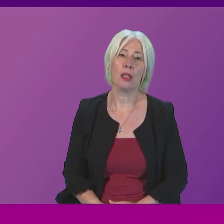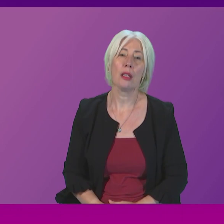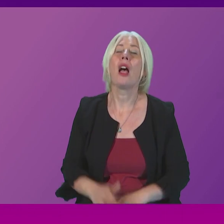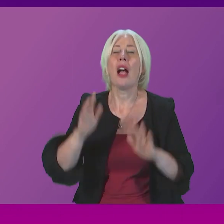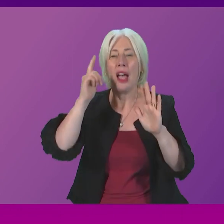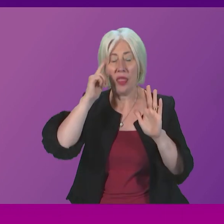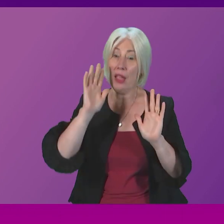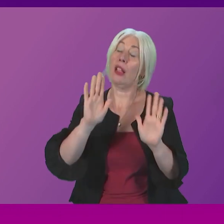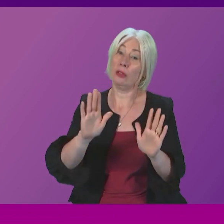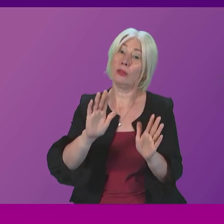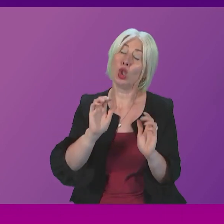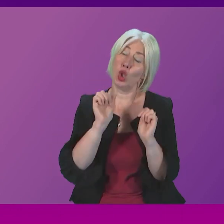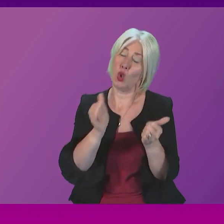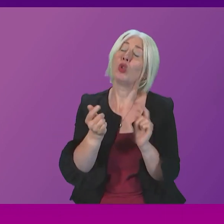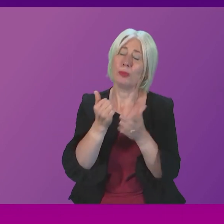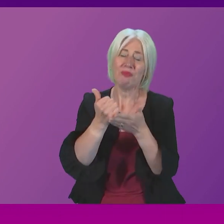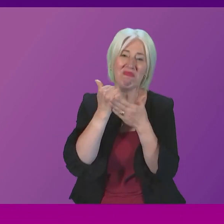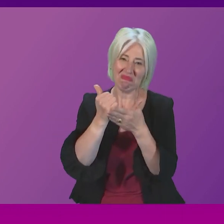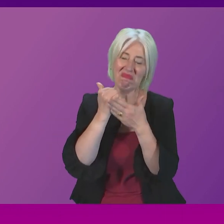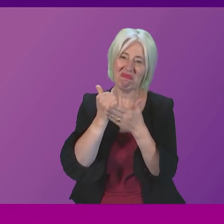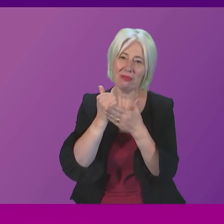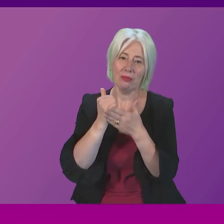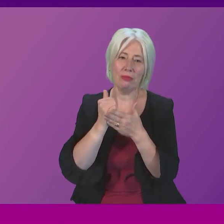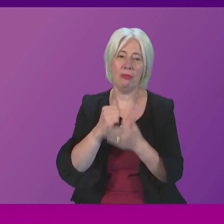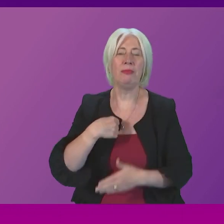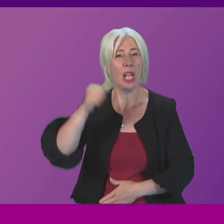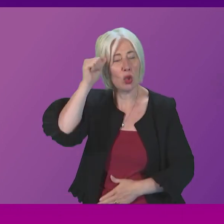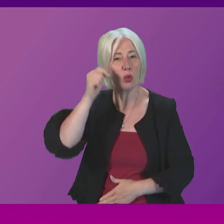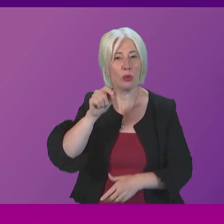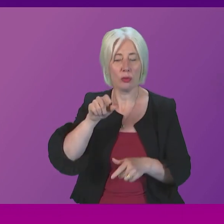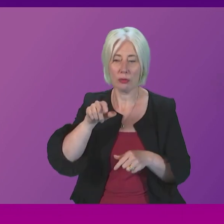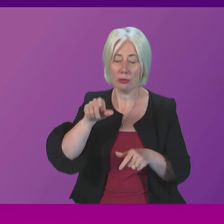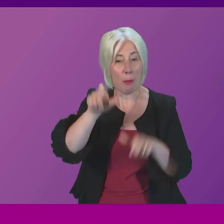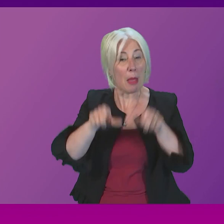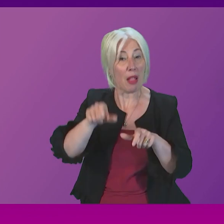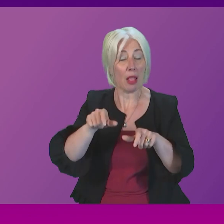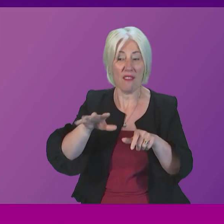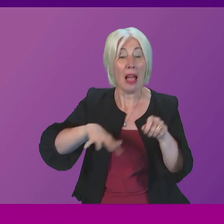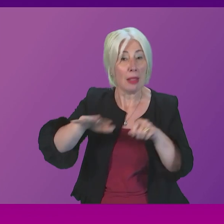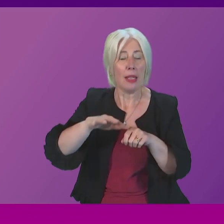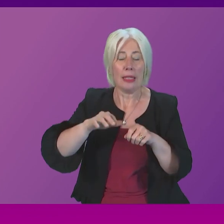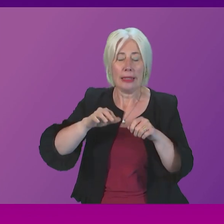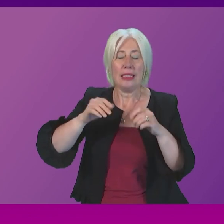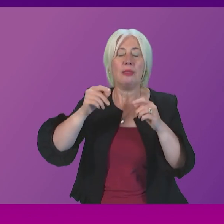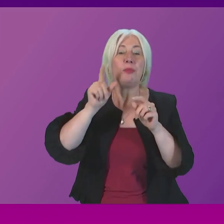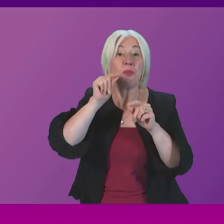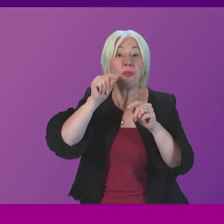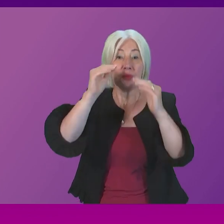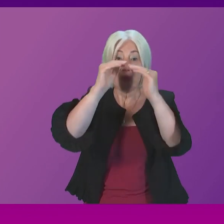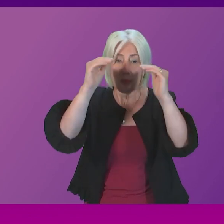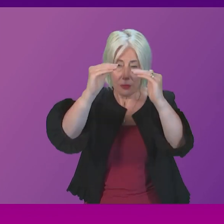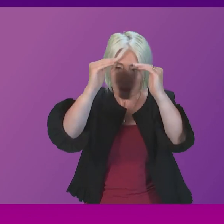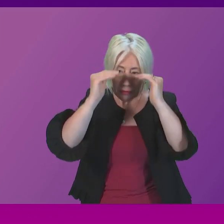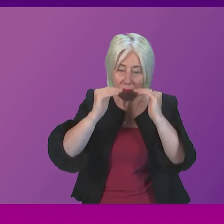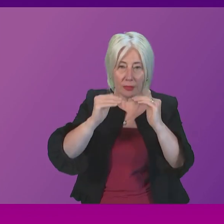I think that's wholly sound advice. I used to know when people in my family were reading below the lines. This is in the days before Twitter, if they were reading the evening